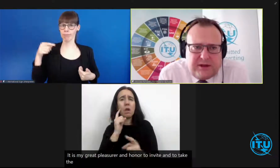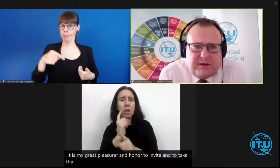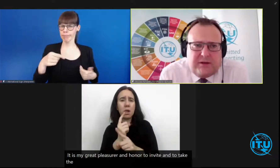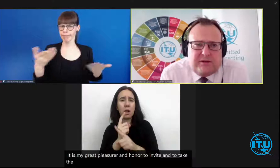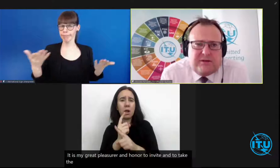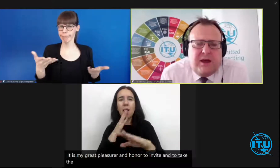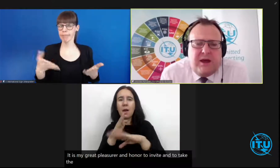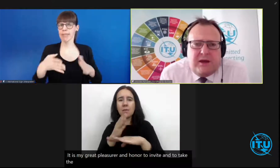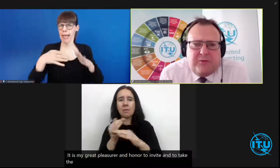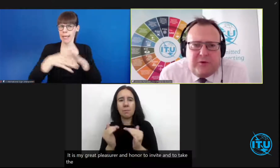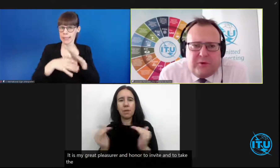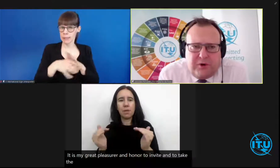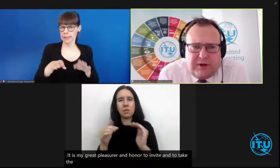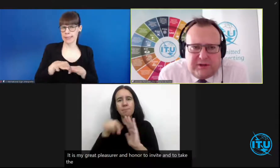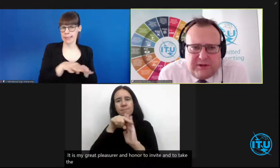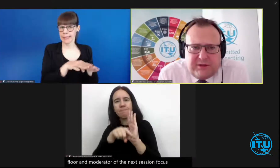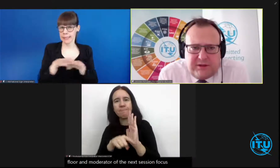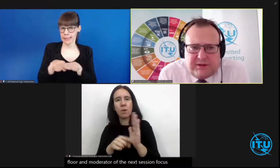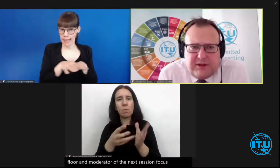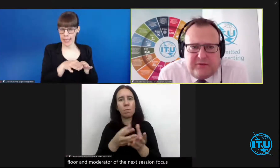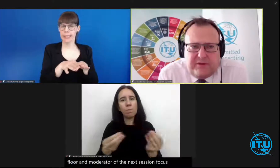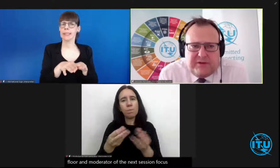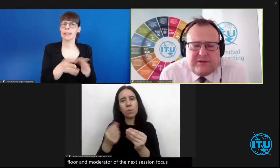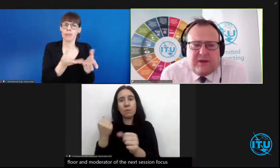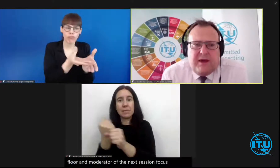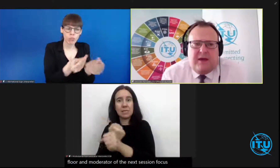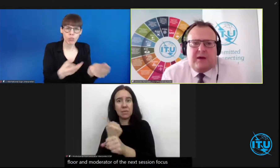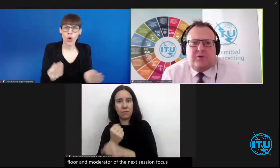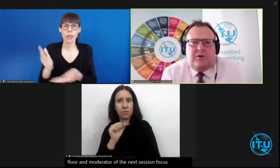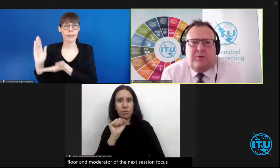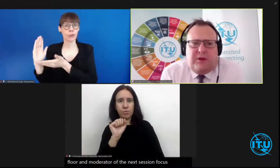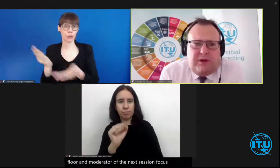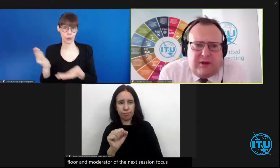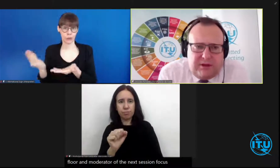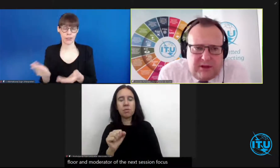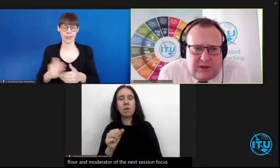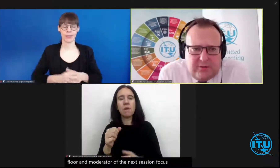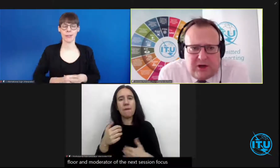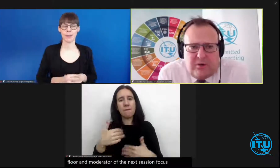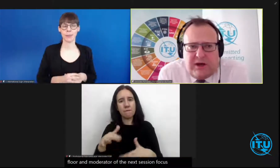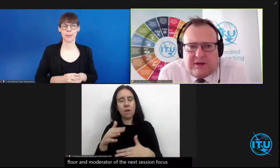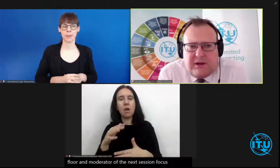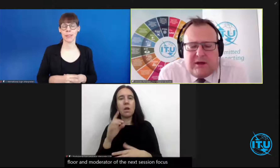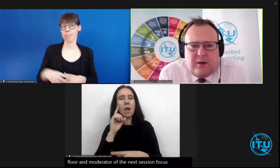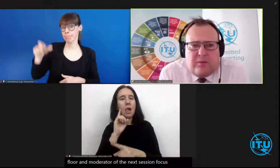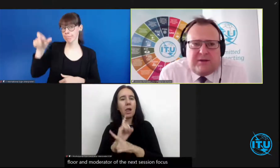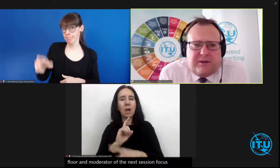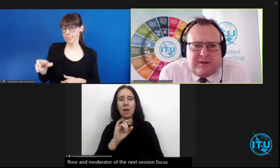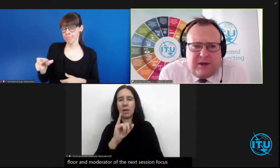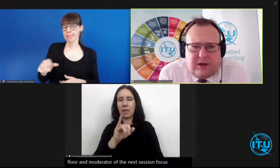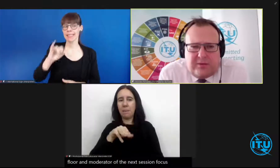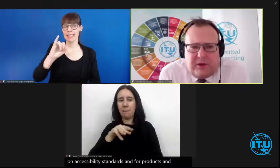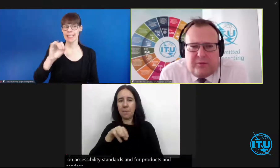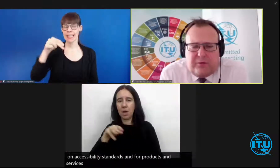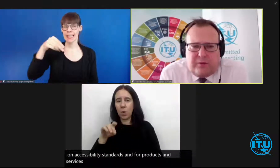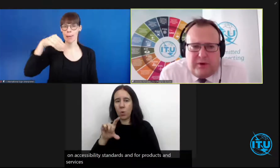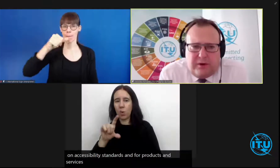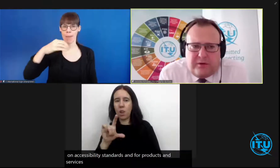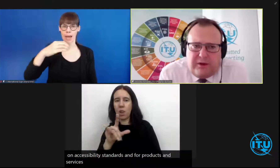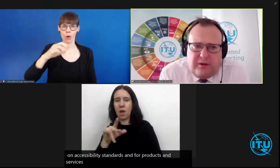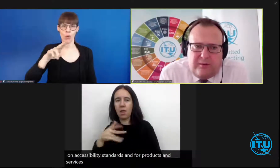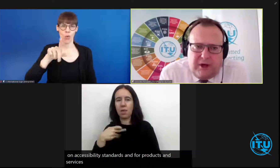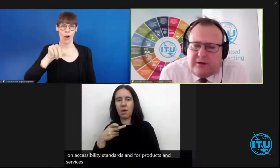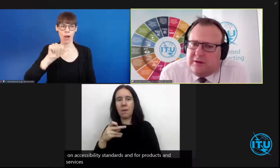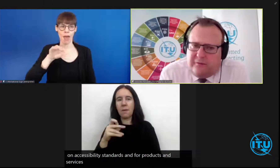accessibility standards for products and services, who will be the Immaculada Plasencia